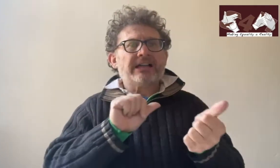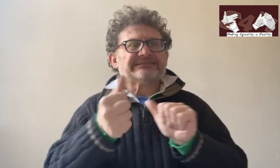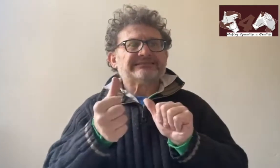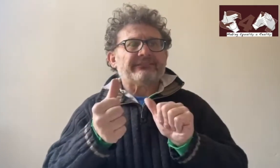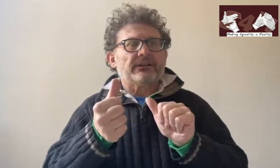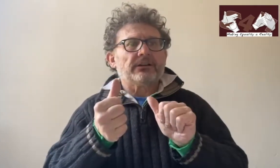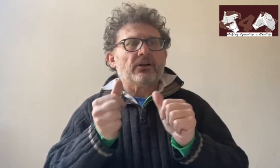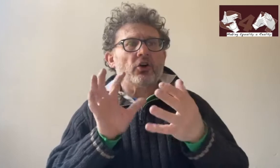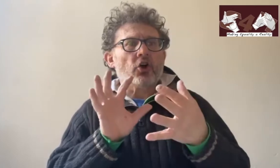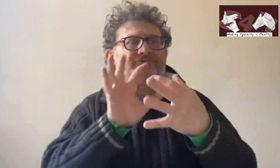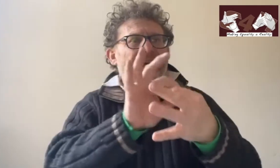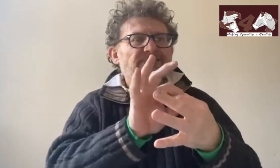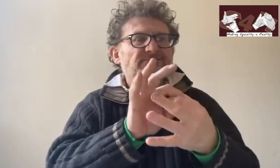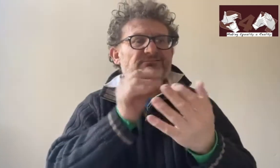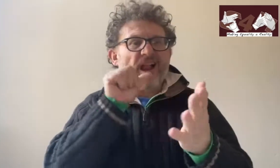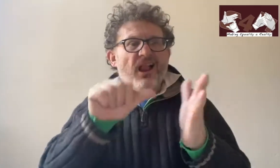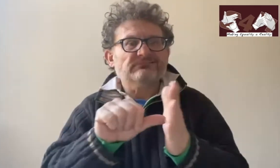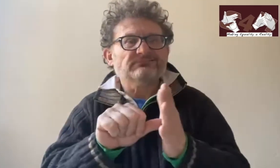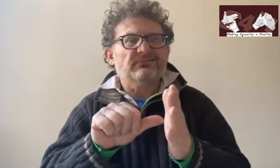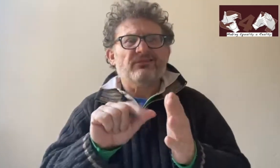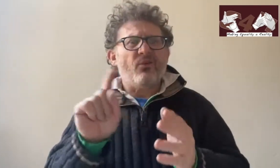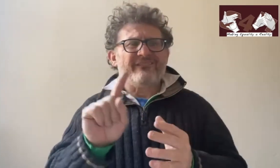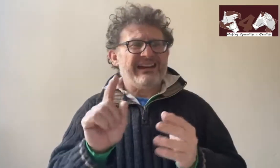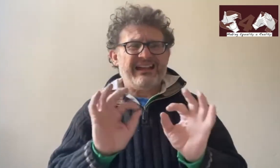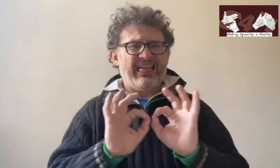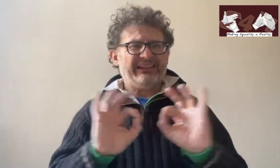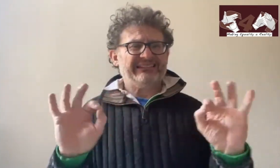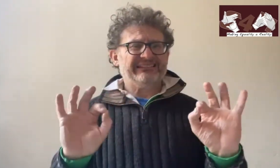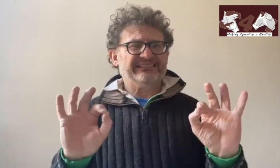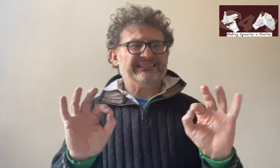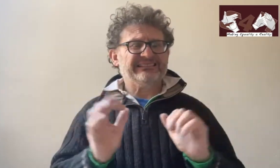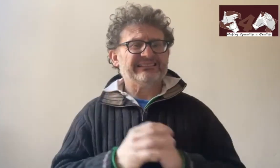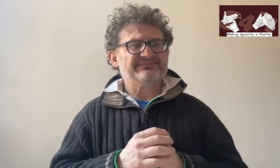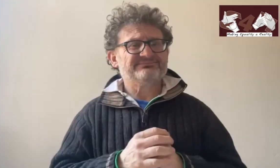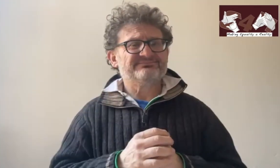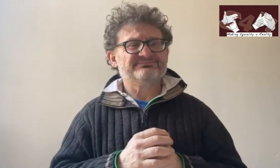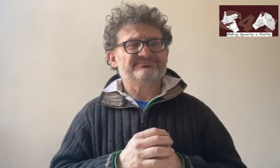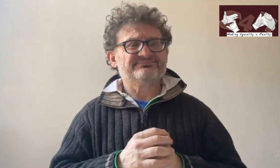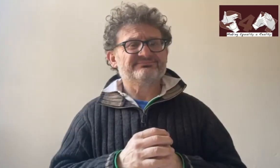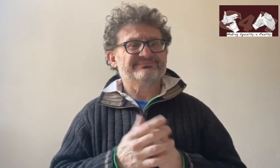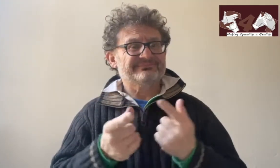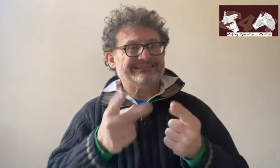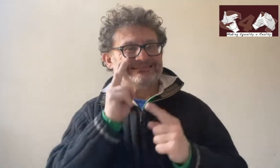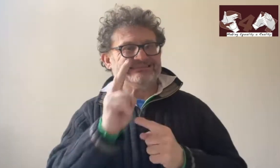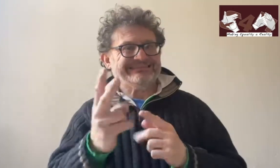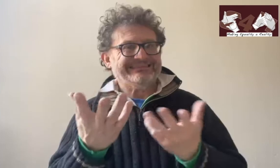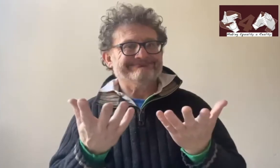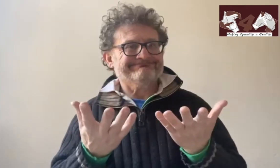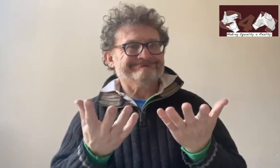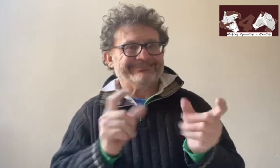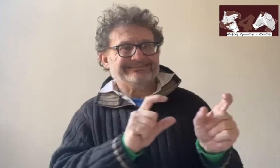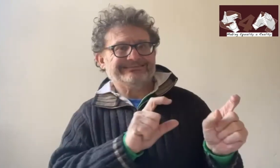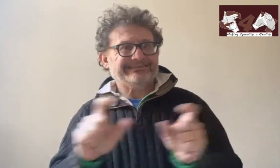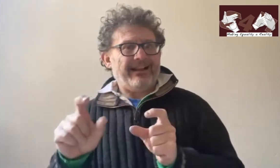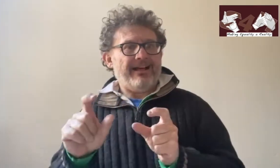access, where alternative arrangements are made for people who are deaf. They're just not in place. And so you can see that